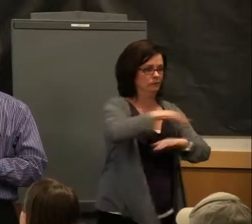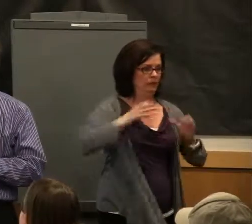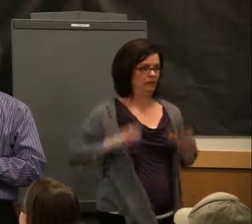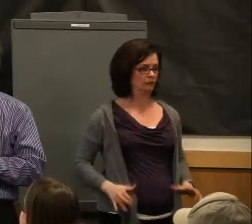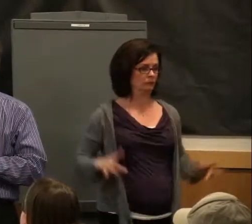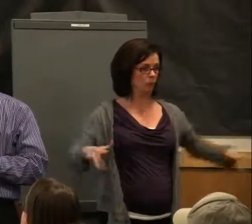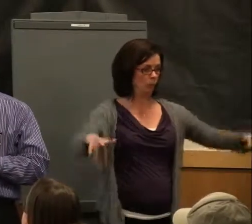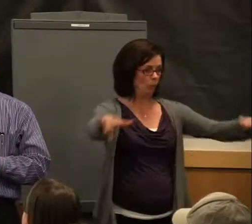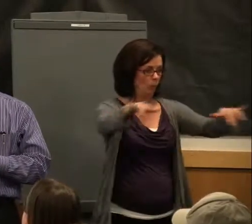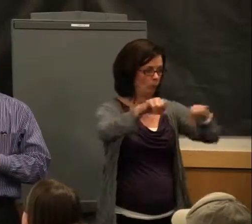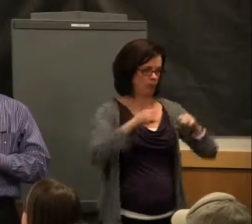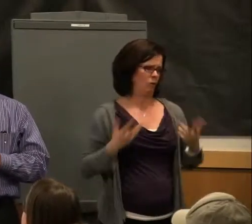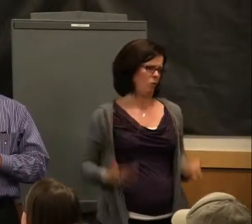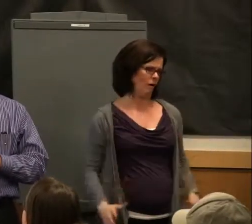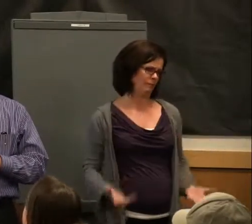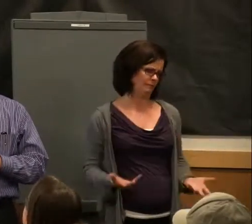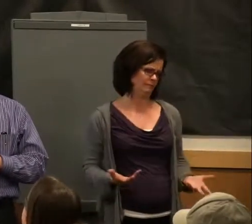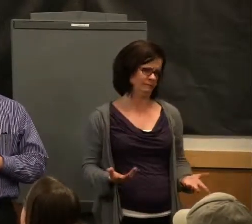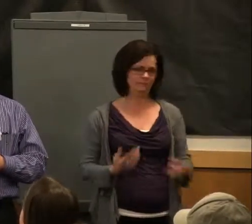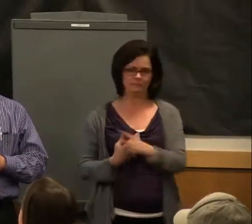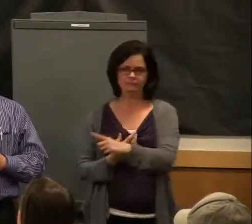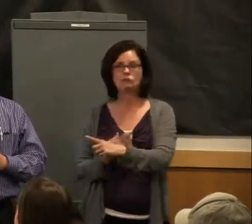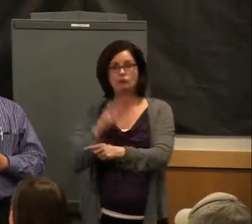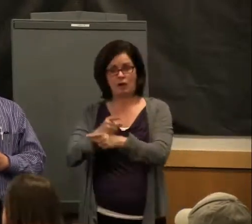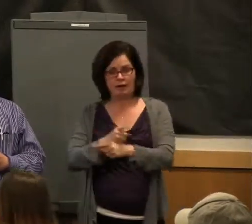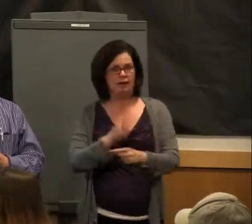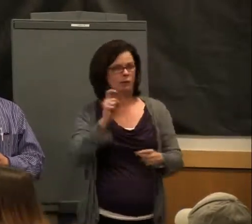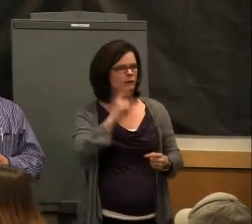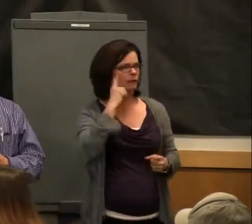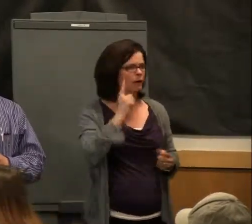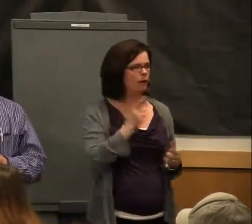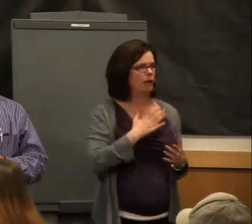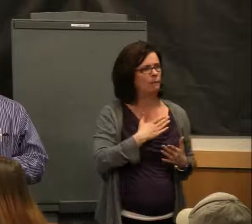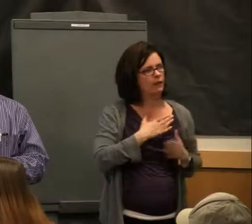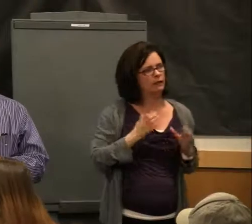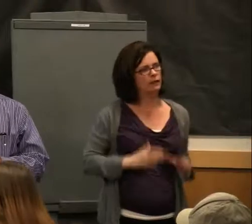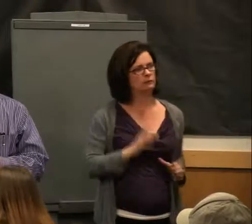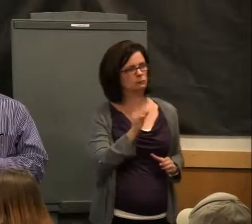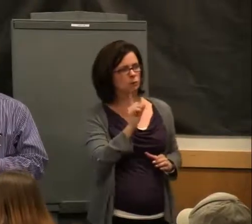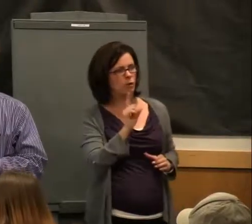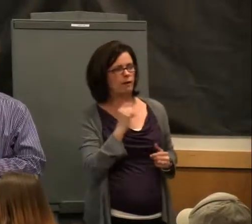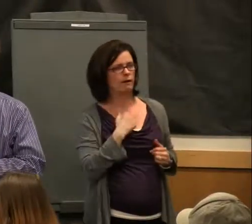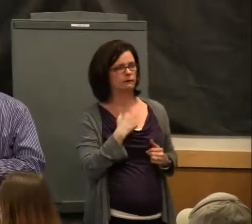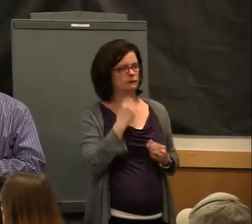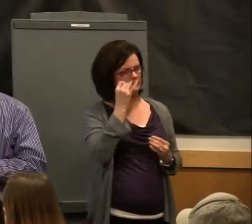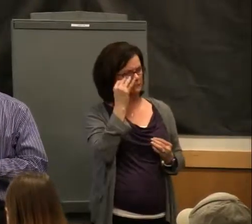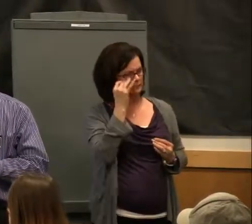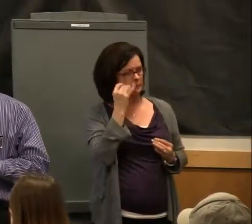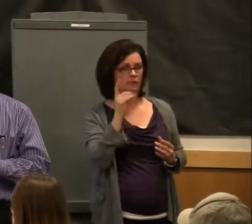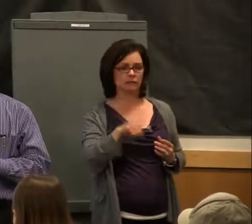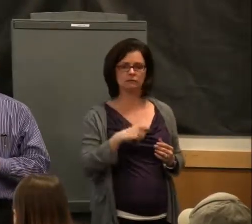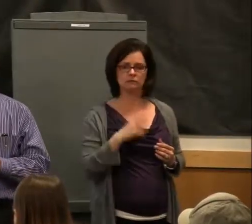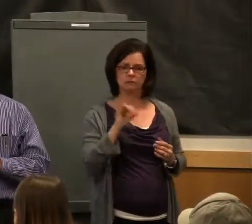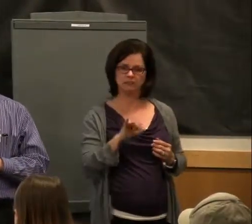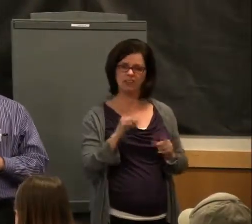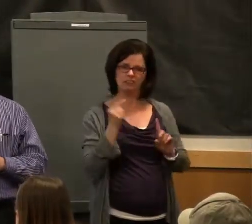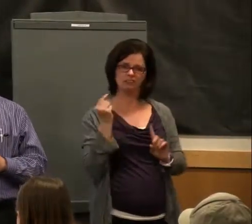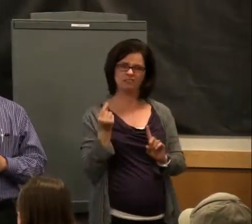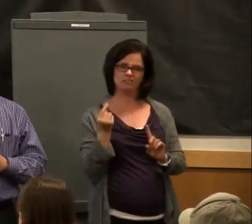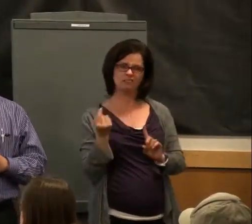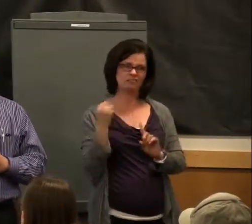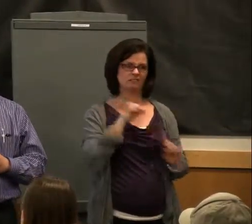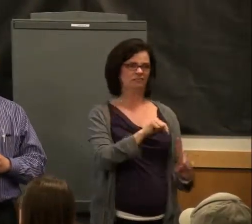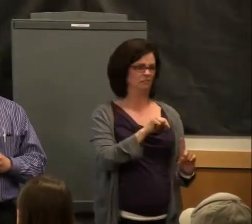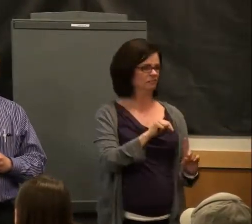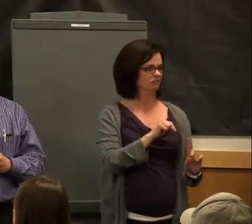So you want to think about where your customers are going to be. So that goes back to another basic question.